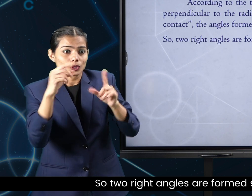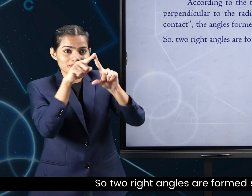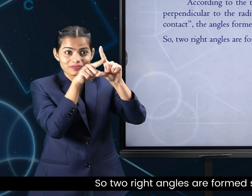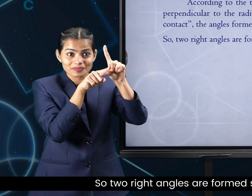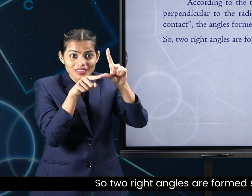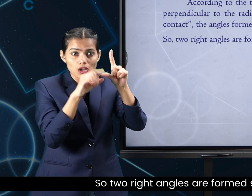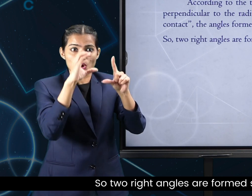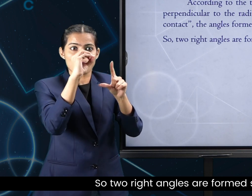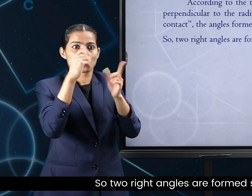ORP.